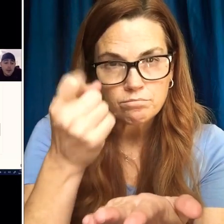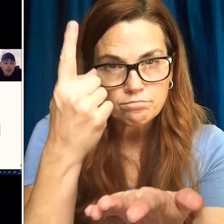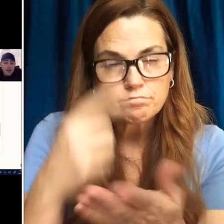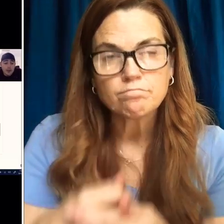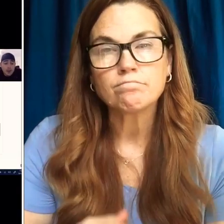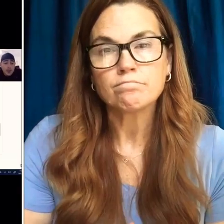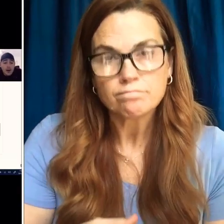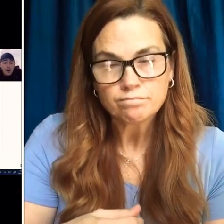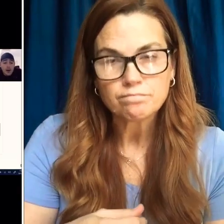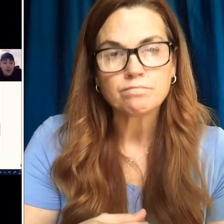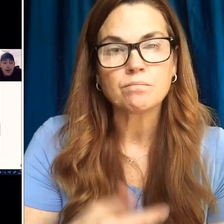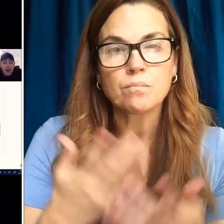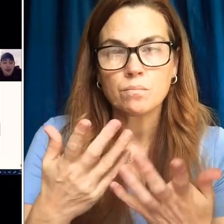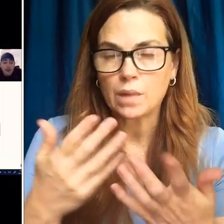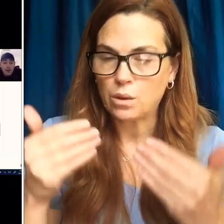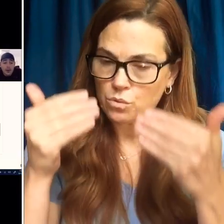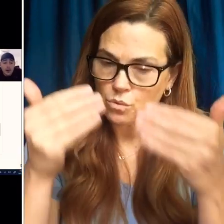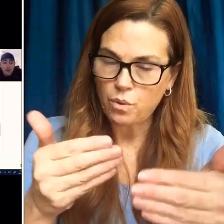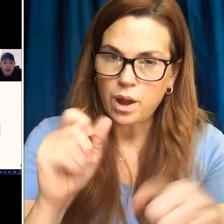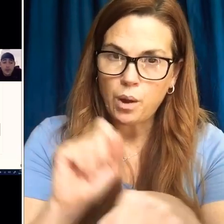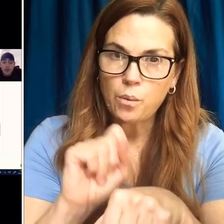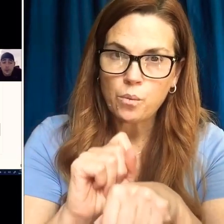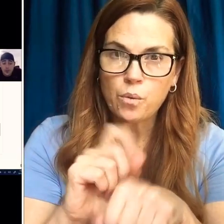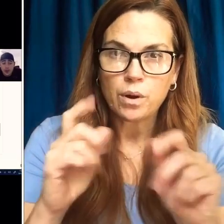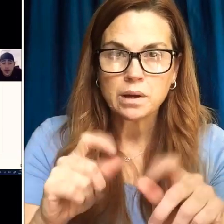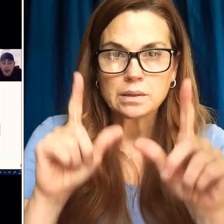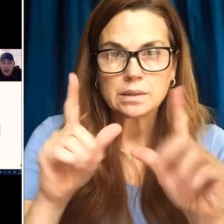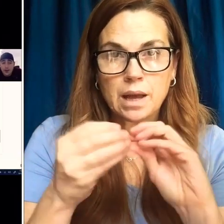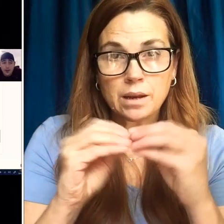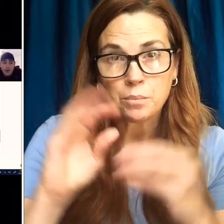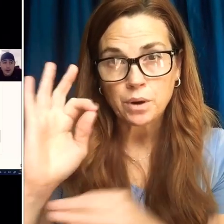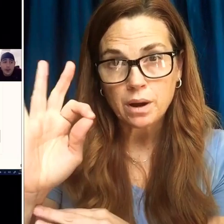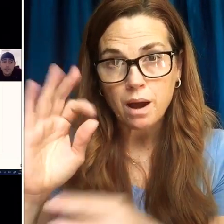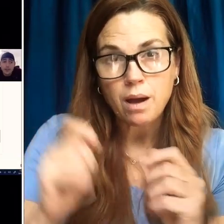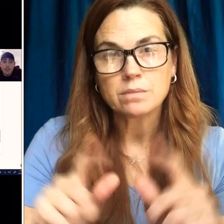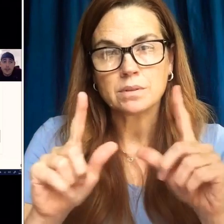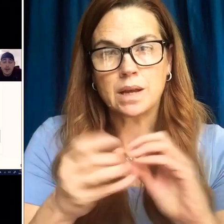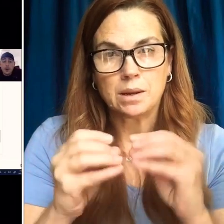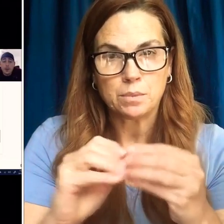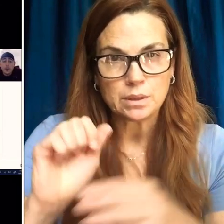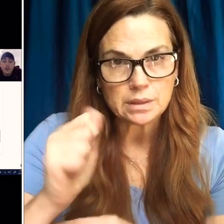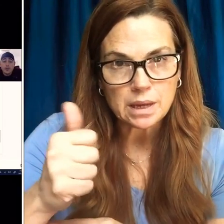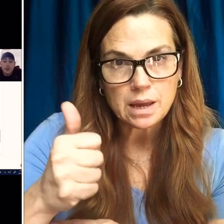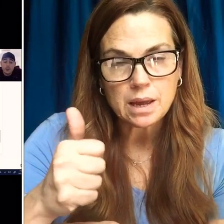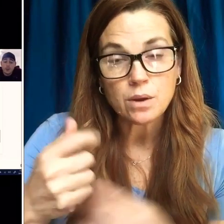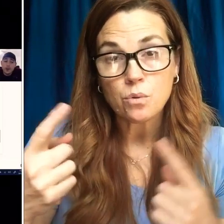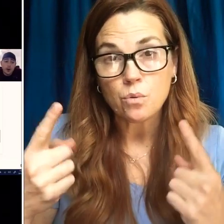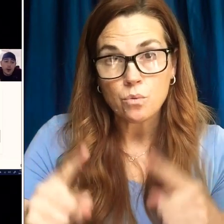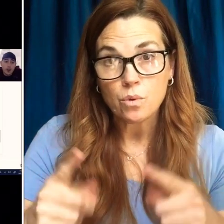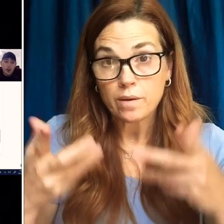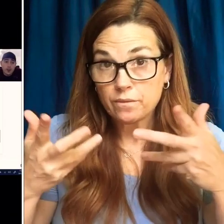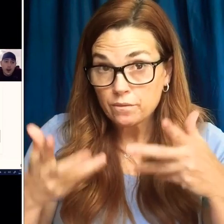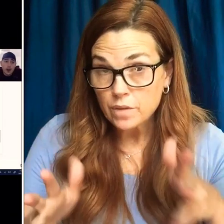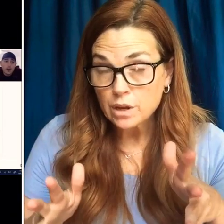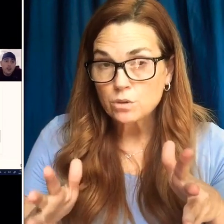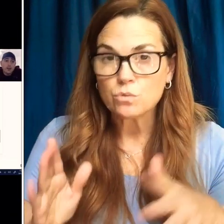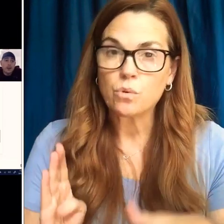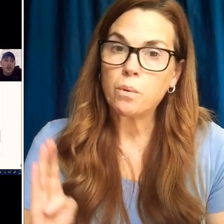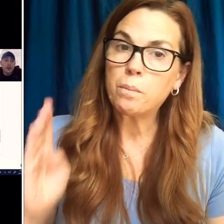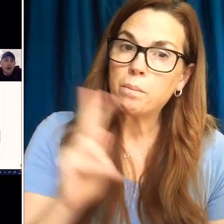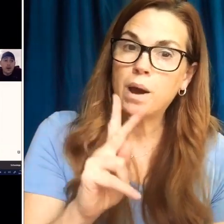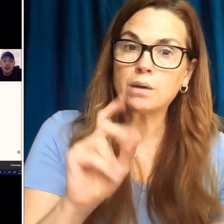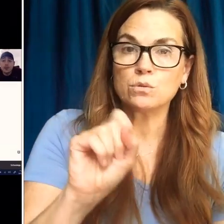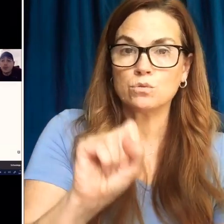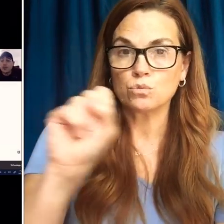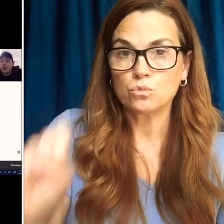making sense. And you can go ahead and do slide 9 and slide 10. Once you complete all of the slides, you're going to